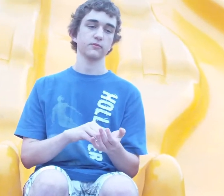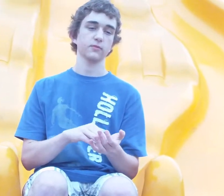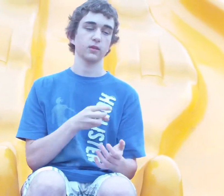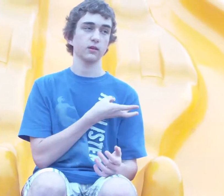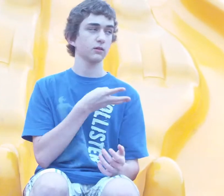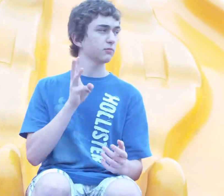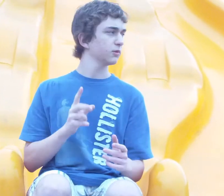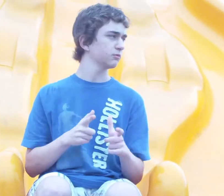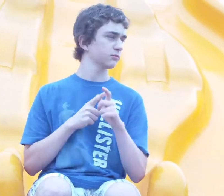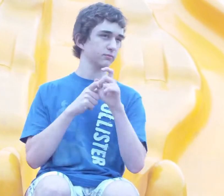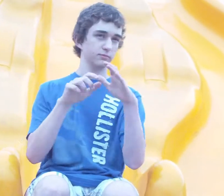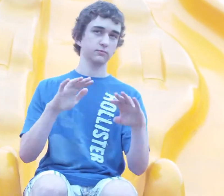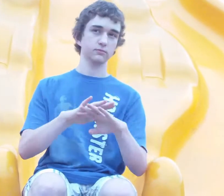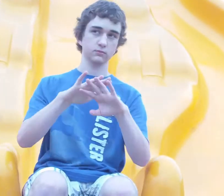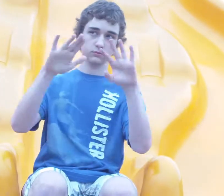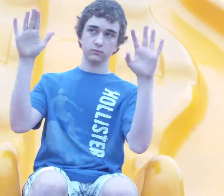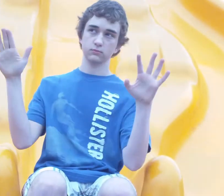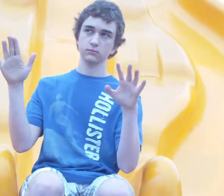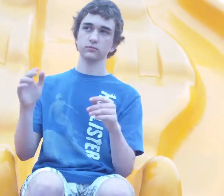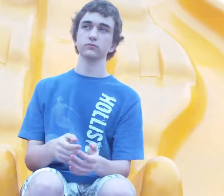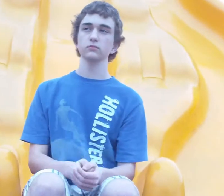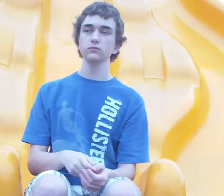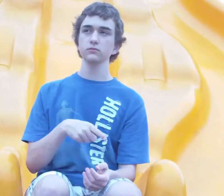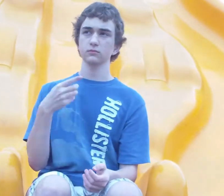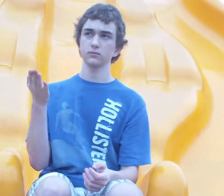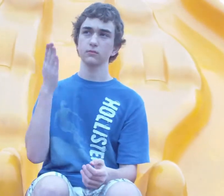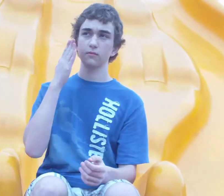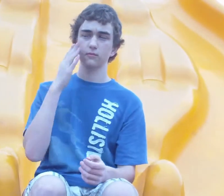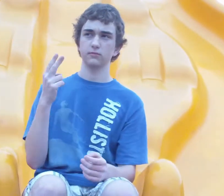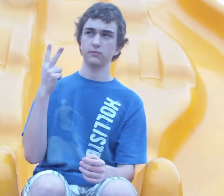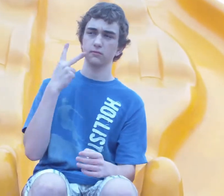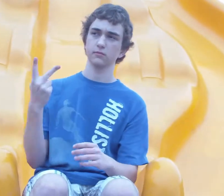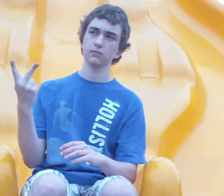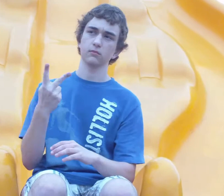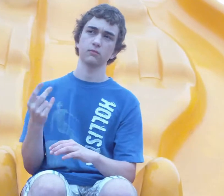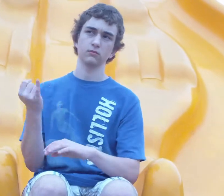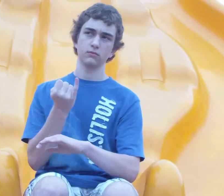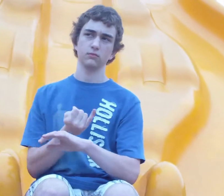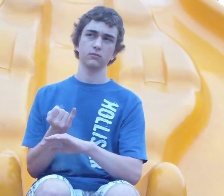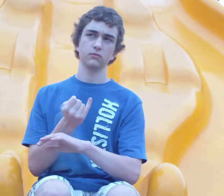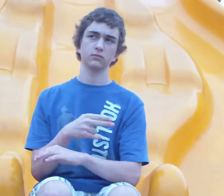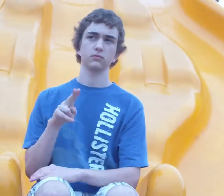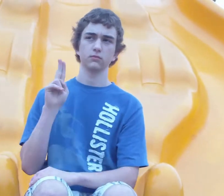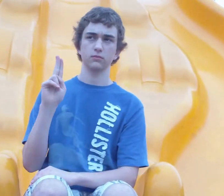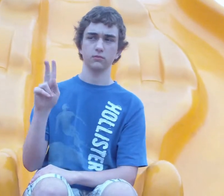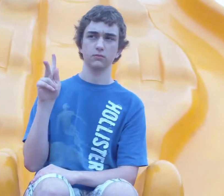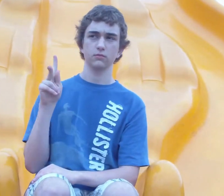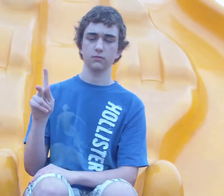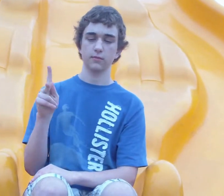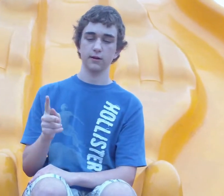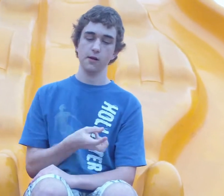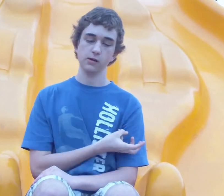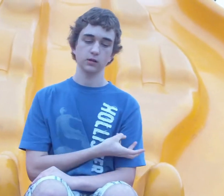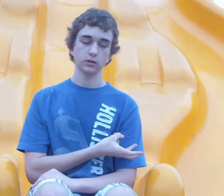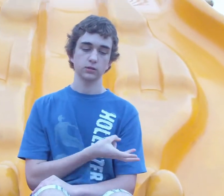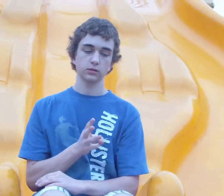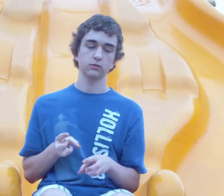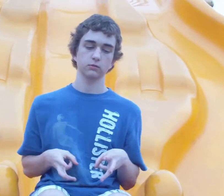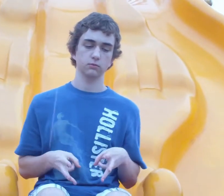Oh, when we were burning up the airwaves, they knew us from the Virgin Islands to the UK. See, we